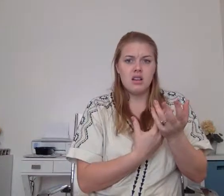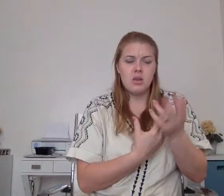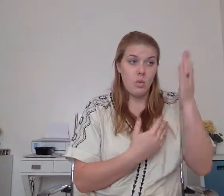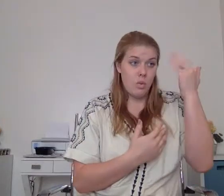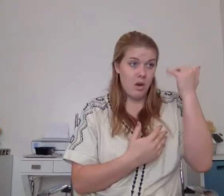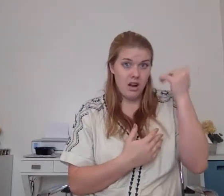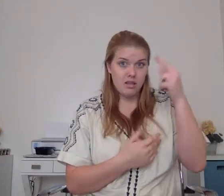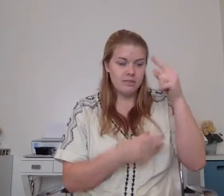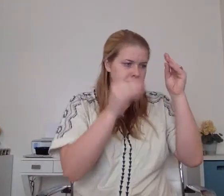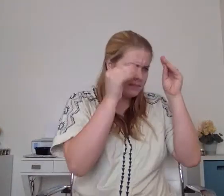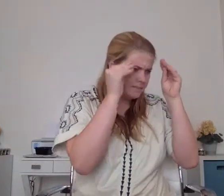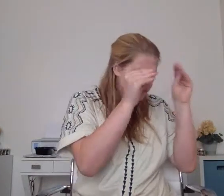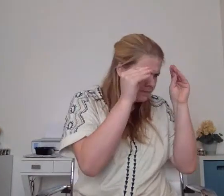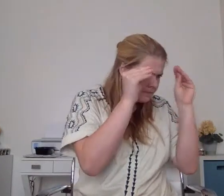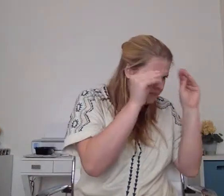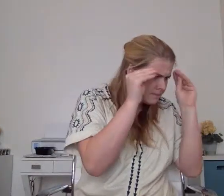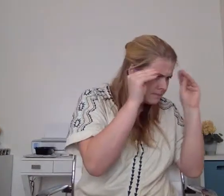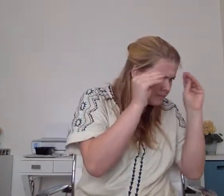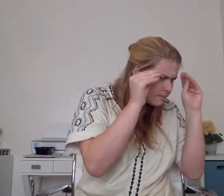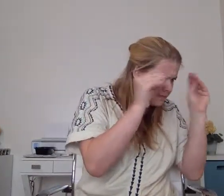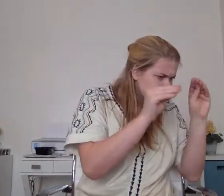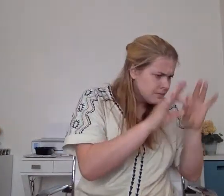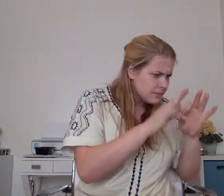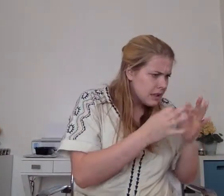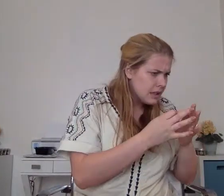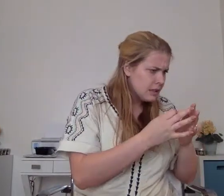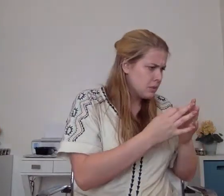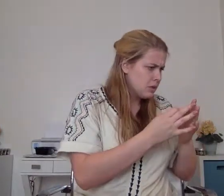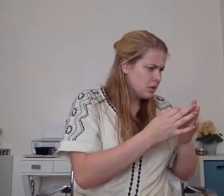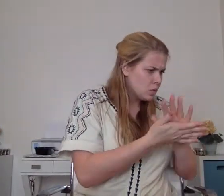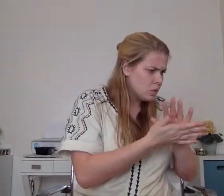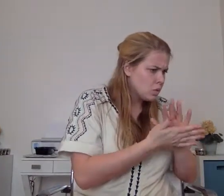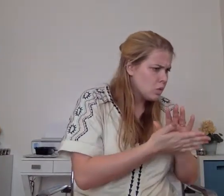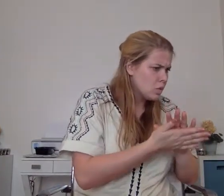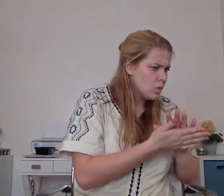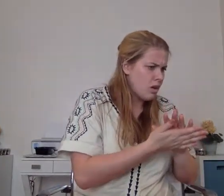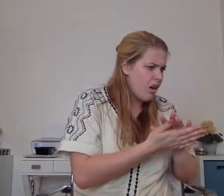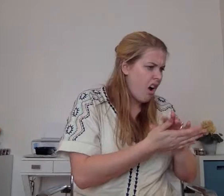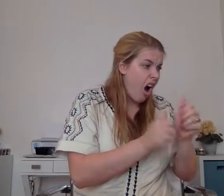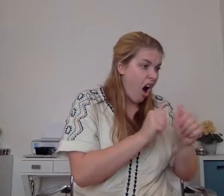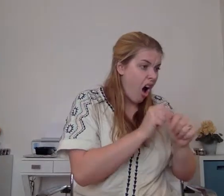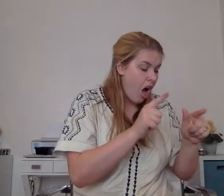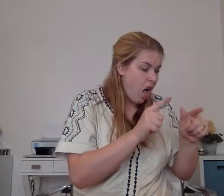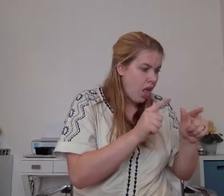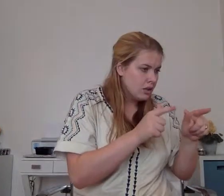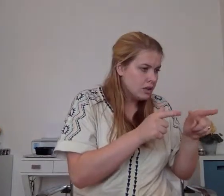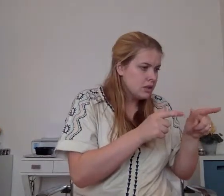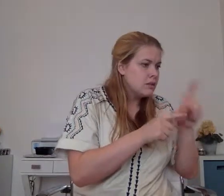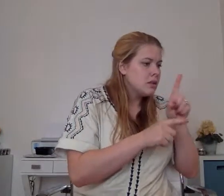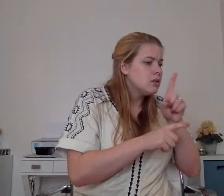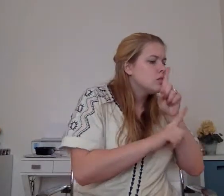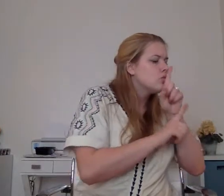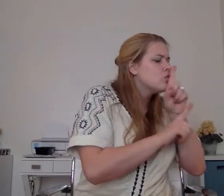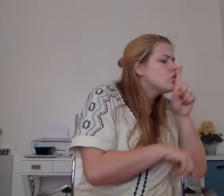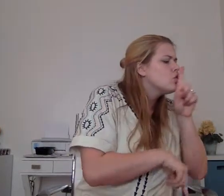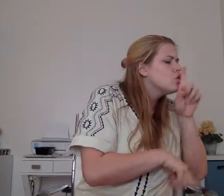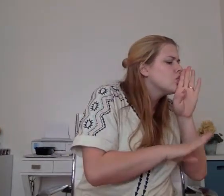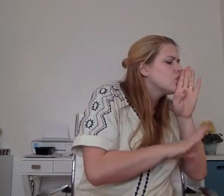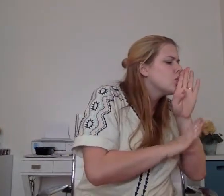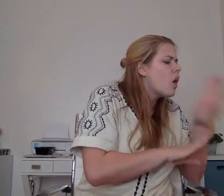the family, the school, the society, we have taught them to erase their individuality. I think East and